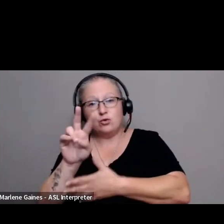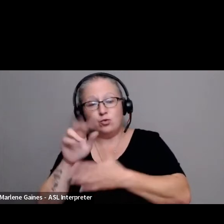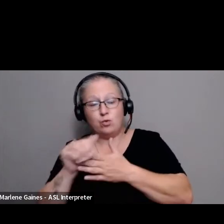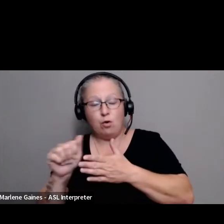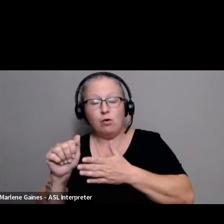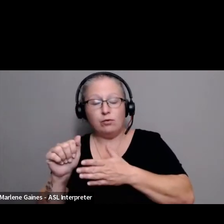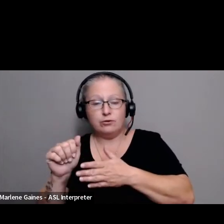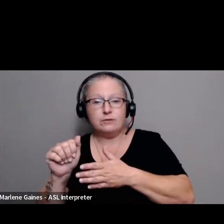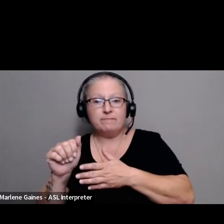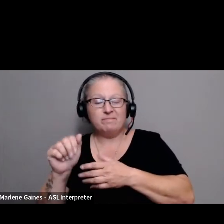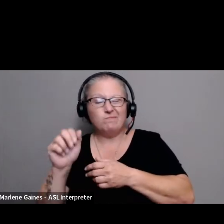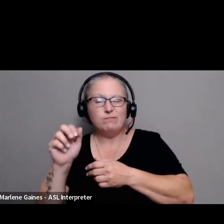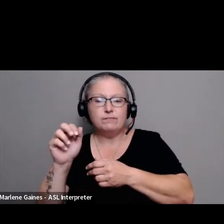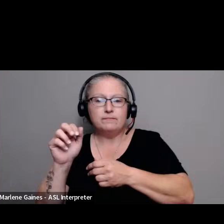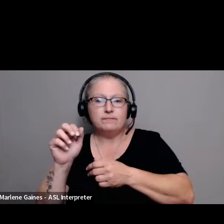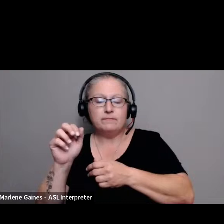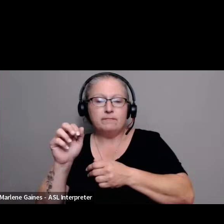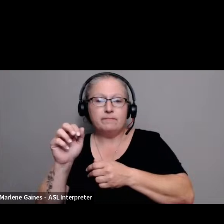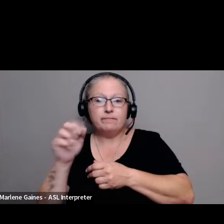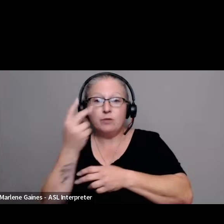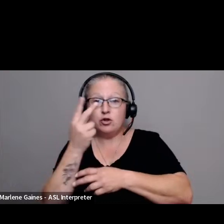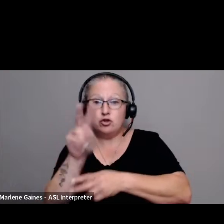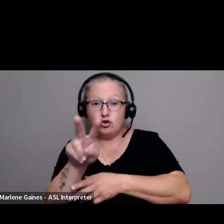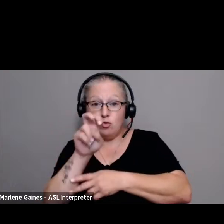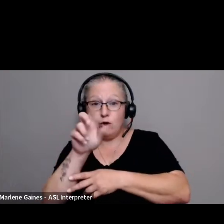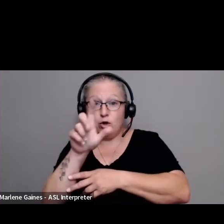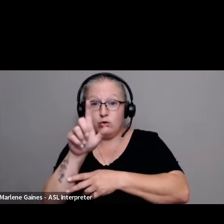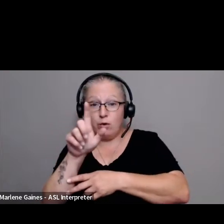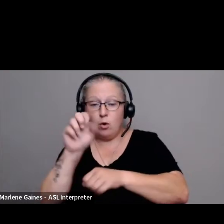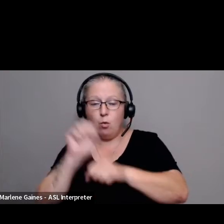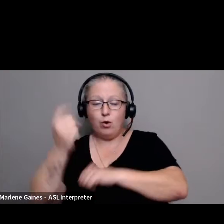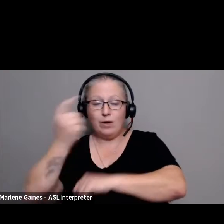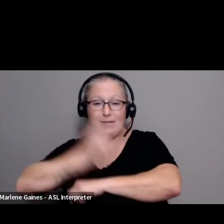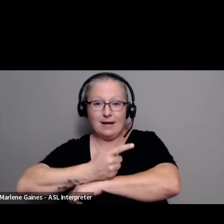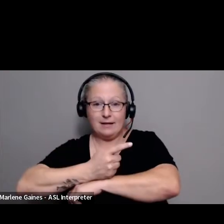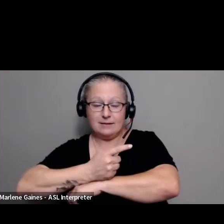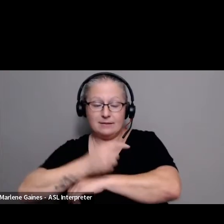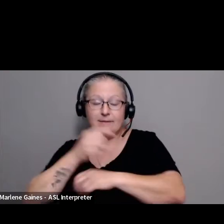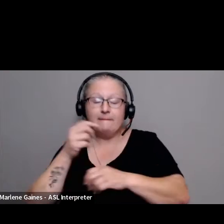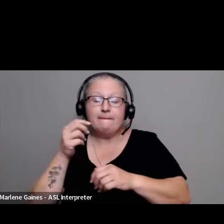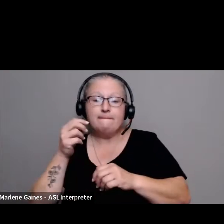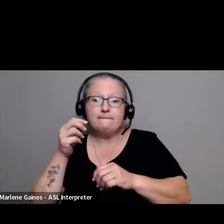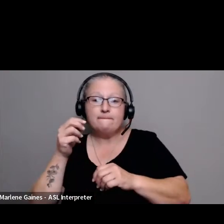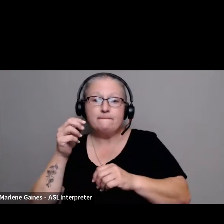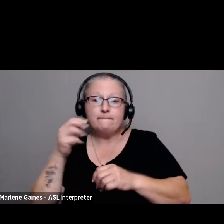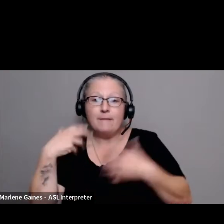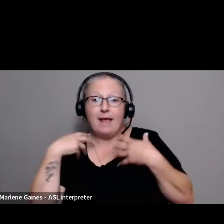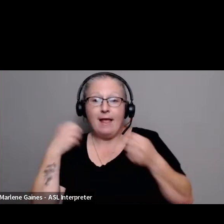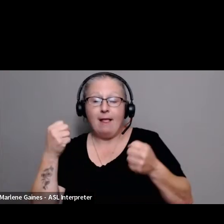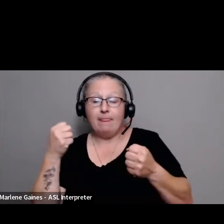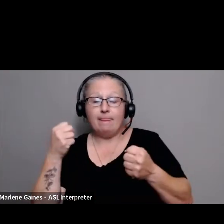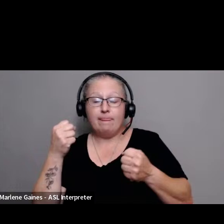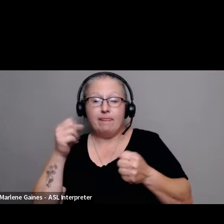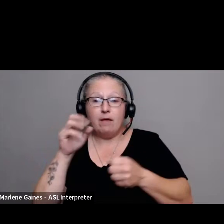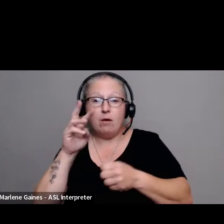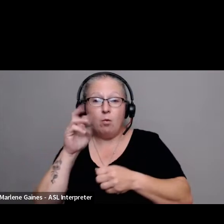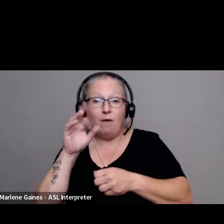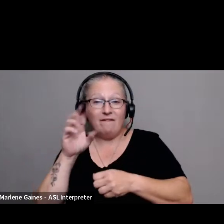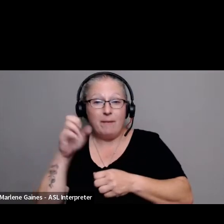$194,992. There's 221 work days. Health and welfare benefits up